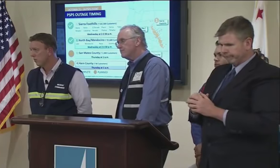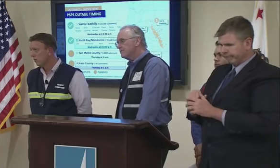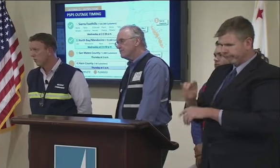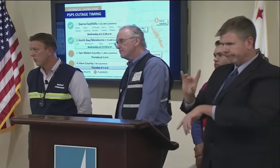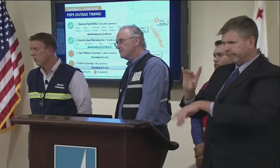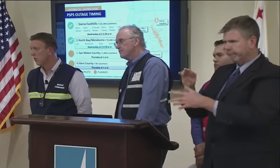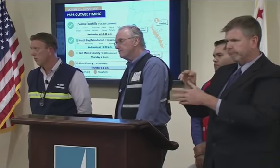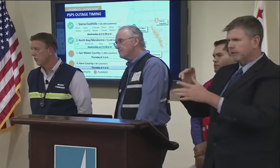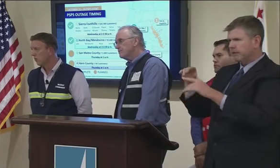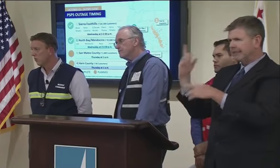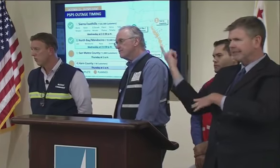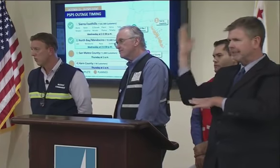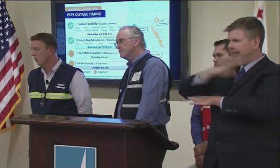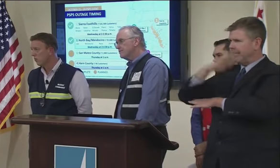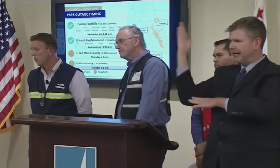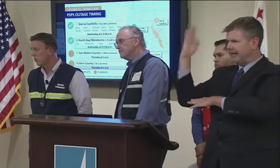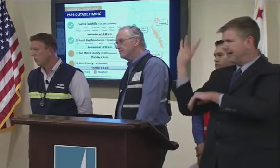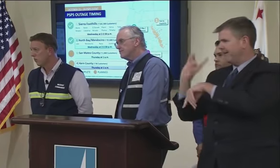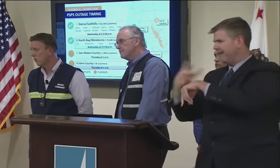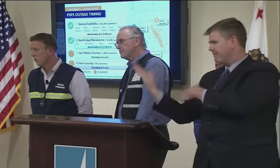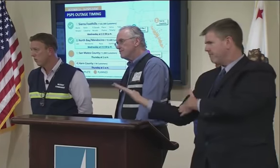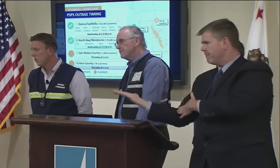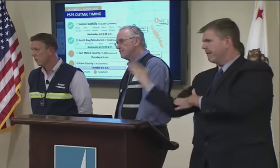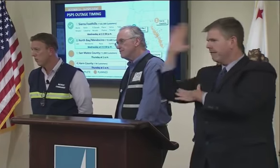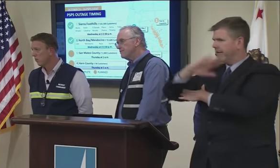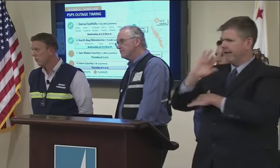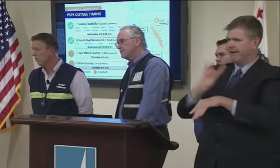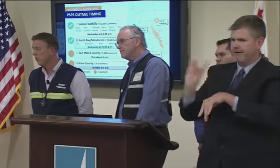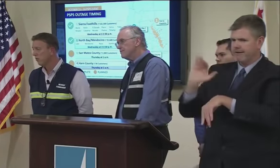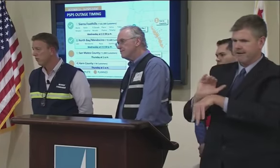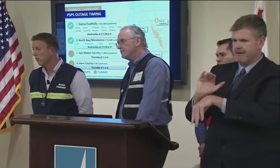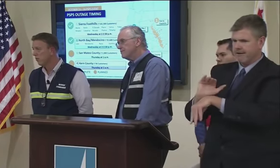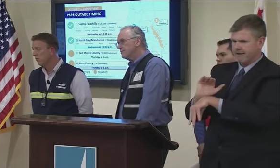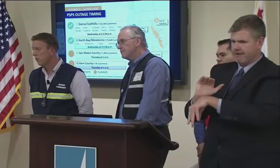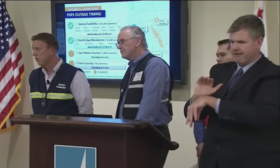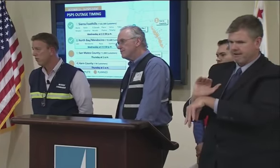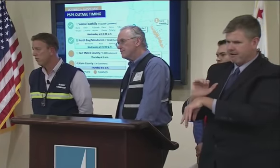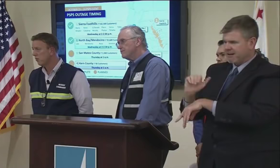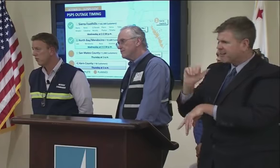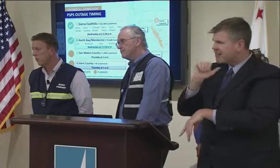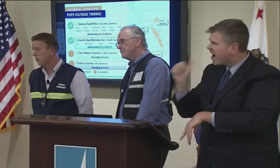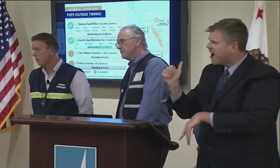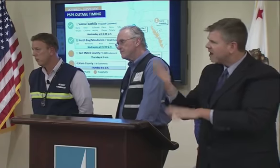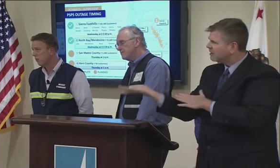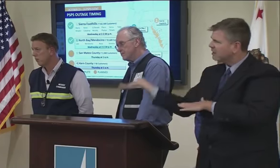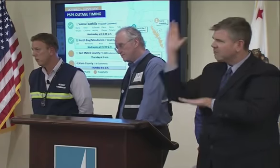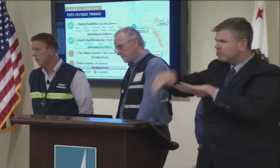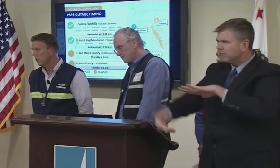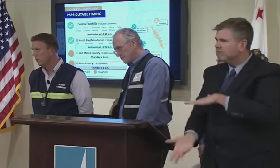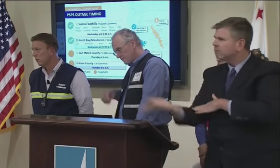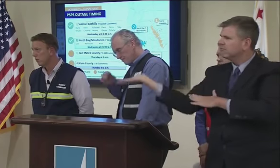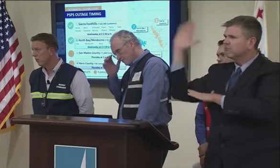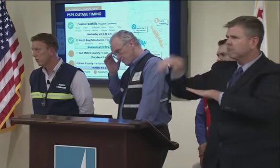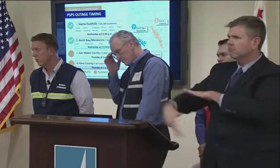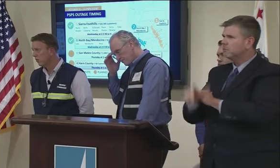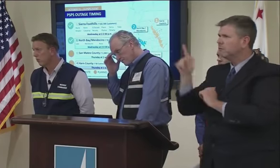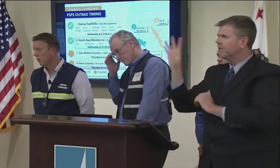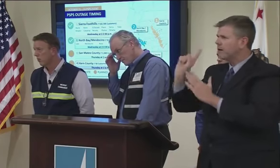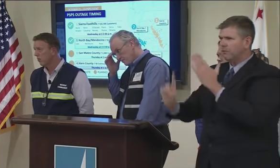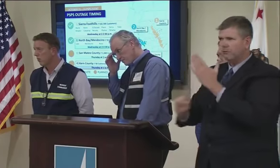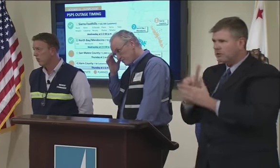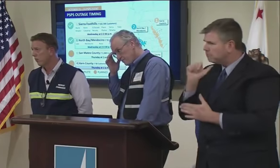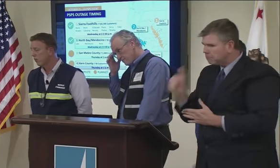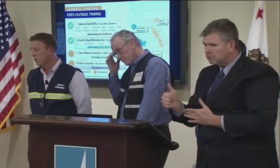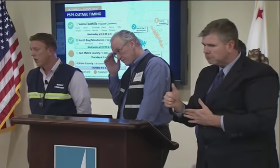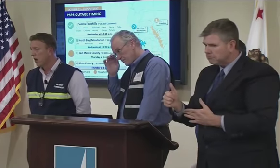people now aren't able to cool down their homes, which could be hot. Is there that thought or even conversation going on